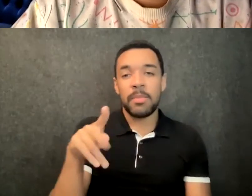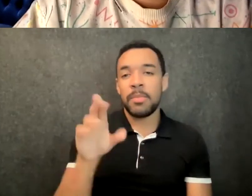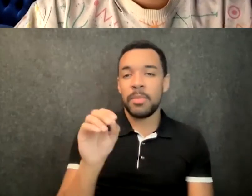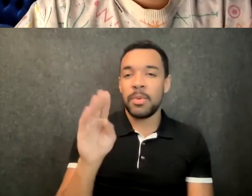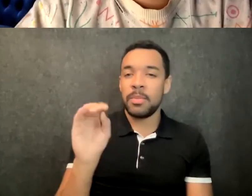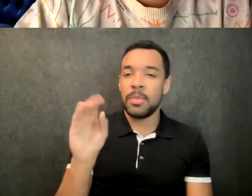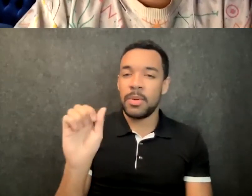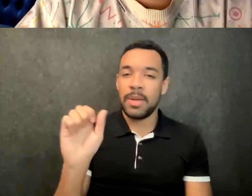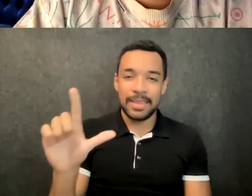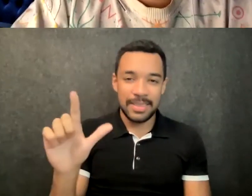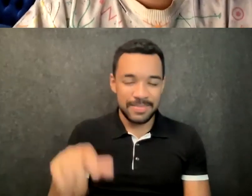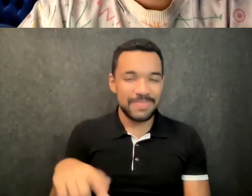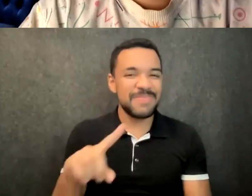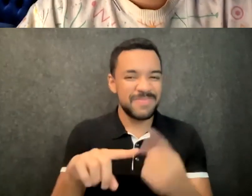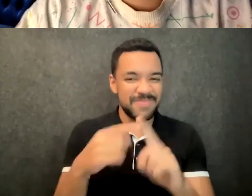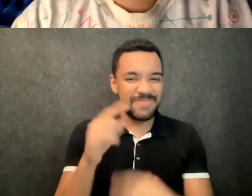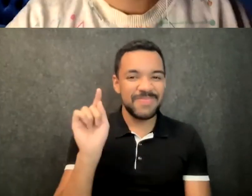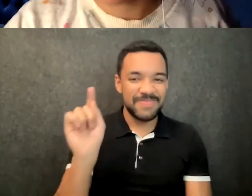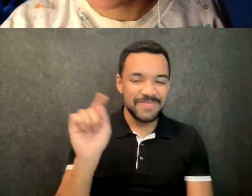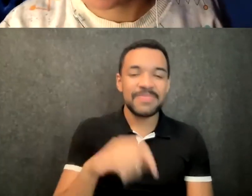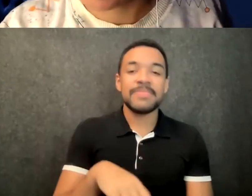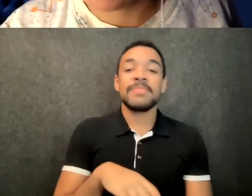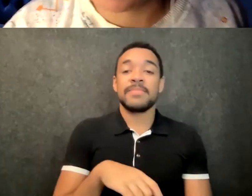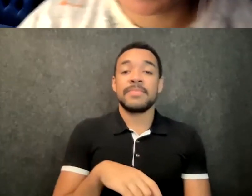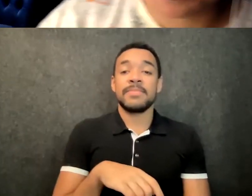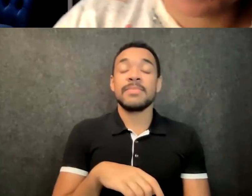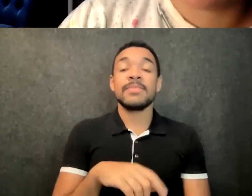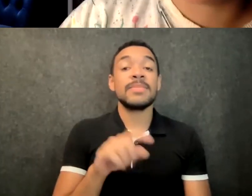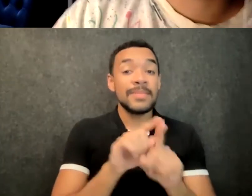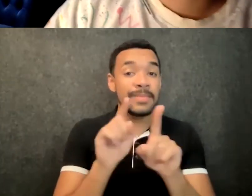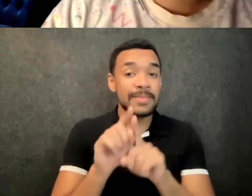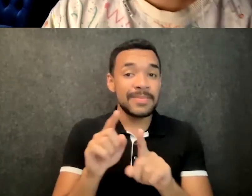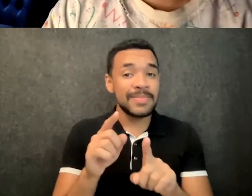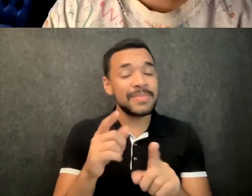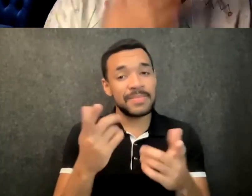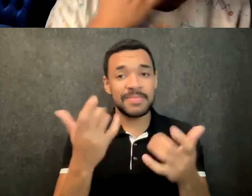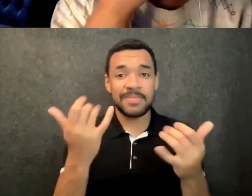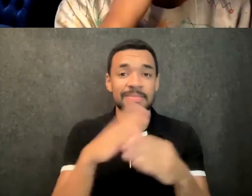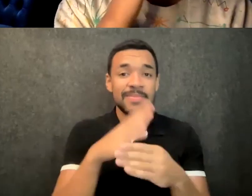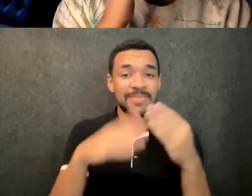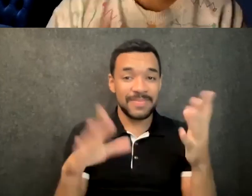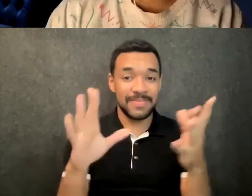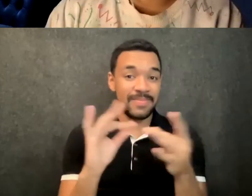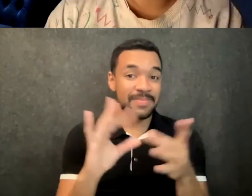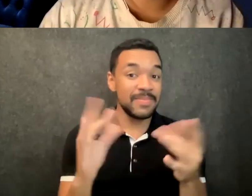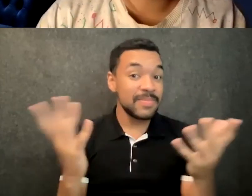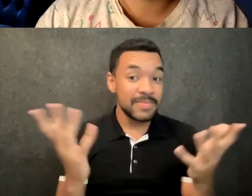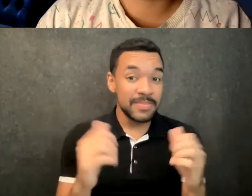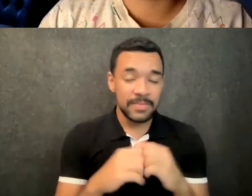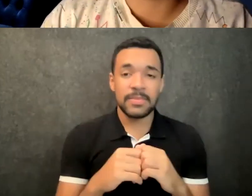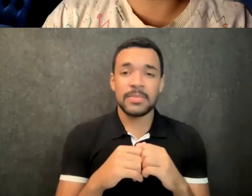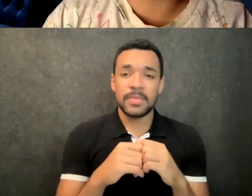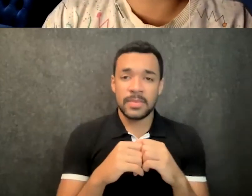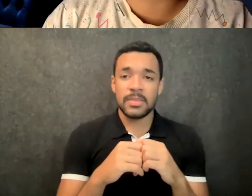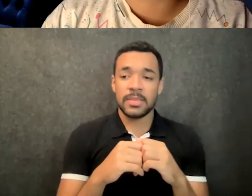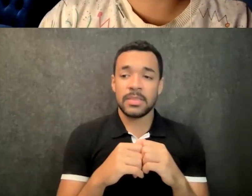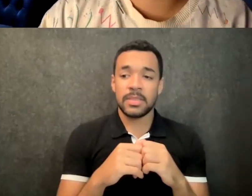ASL, our friends at Pro Bono ASL. And I'm just going to close this out really quickly.